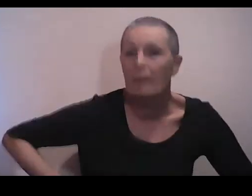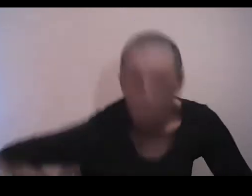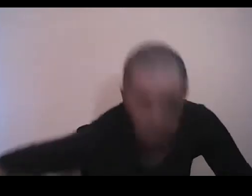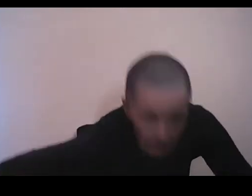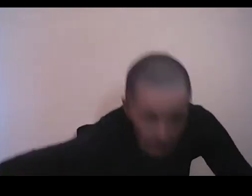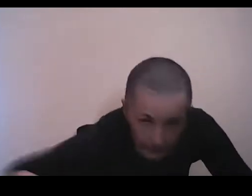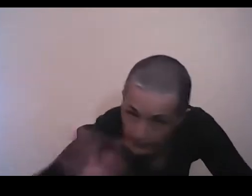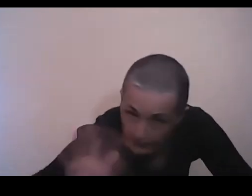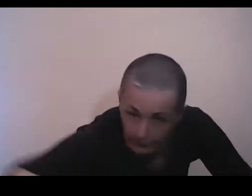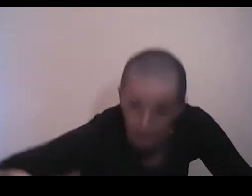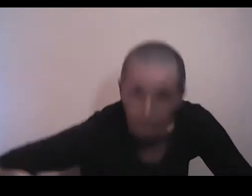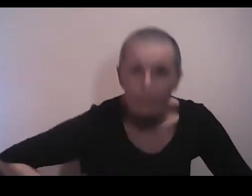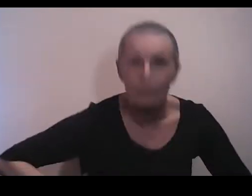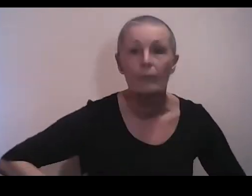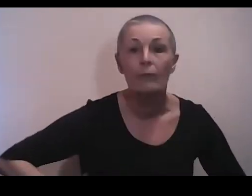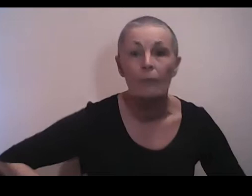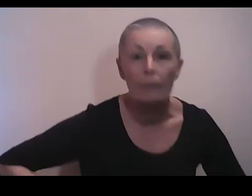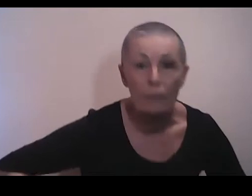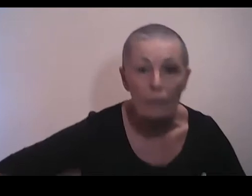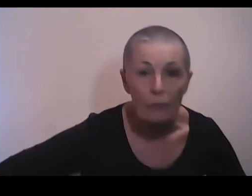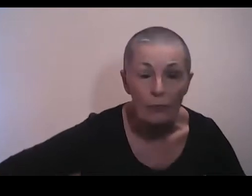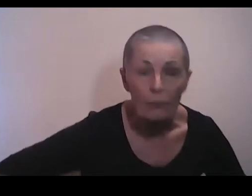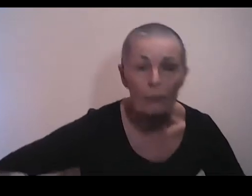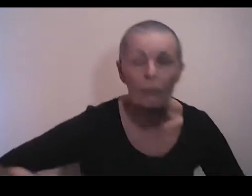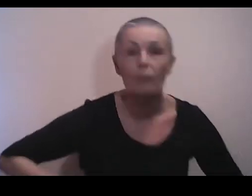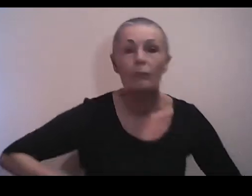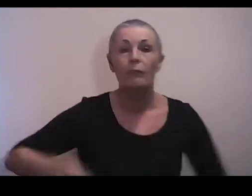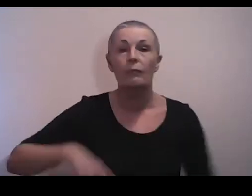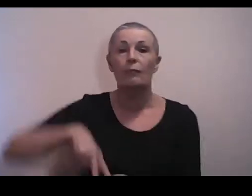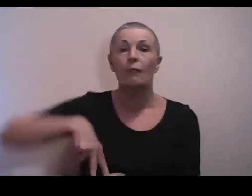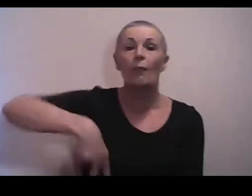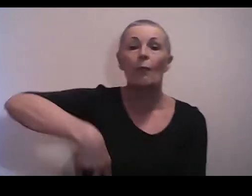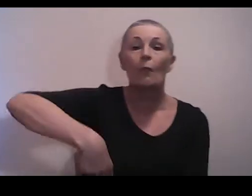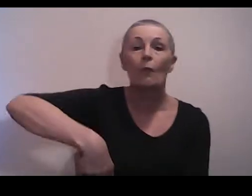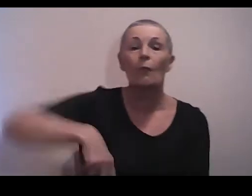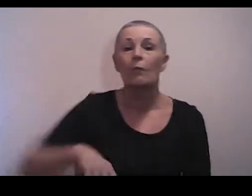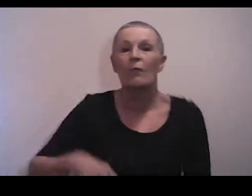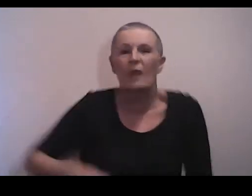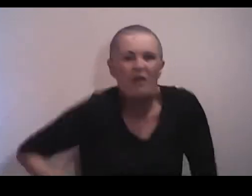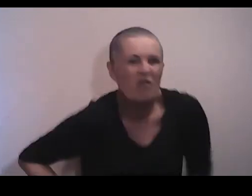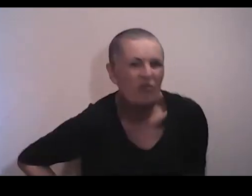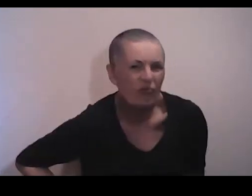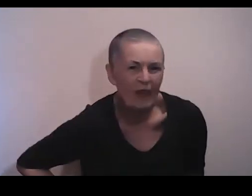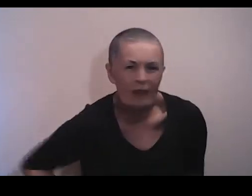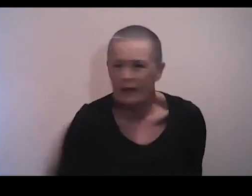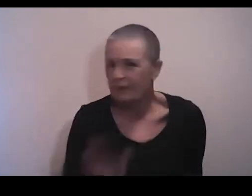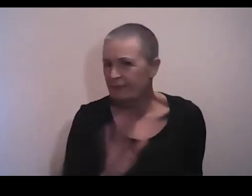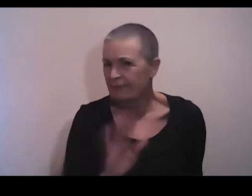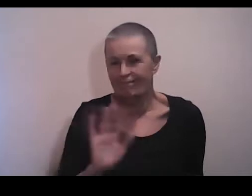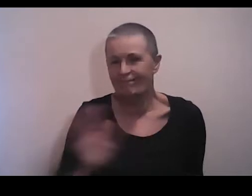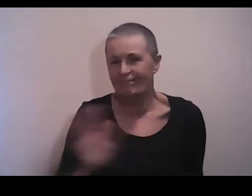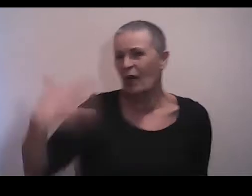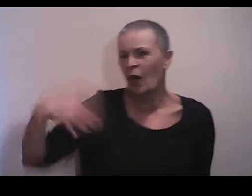that. Okay? Because you don't want to round your shoulders because you can hurt your